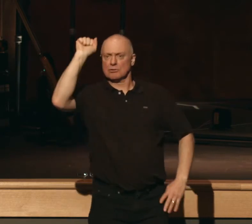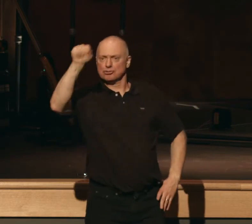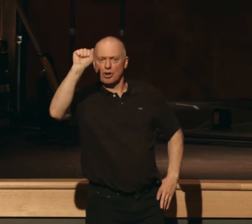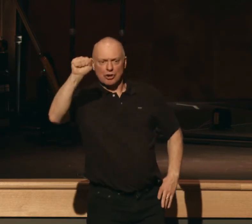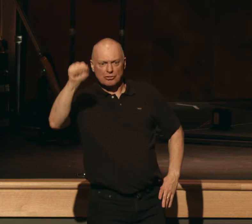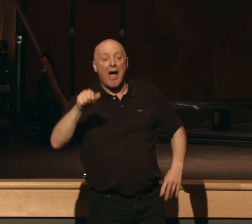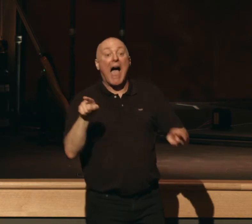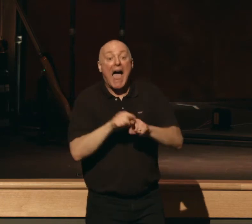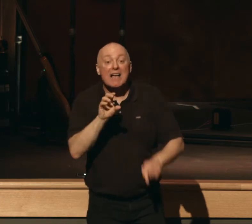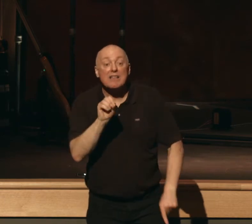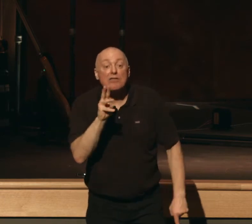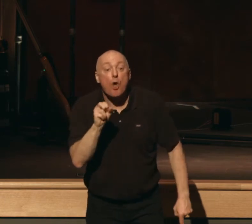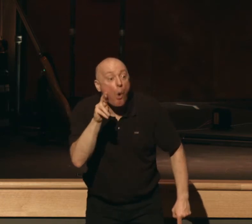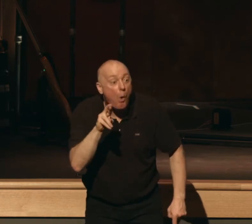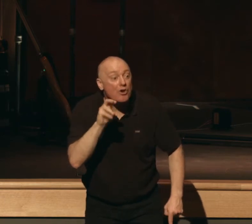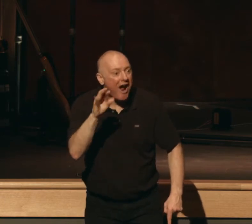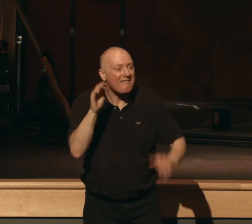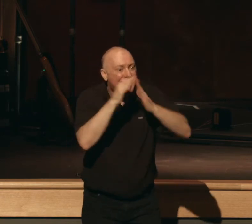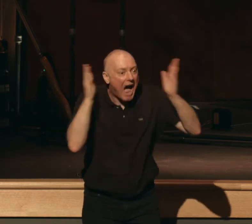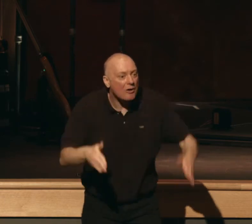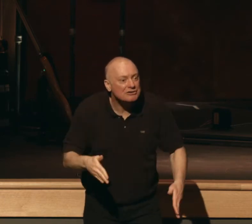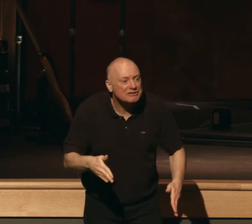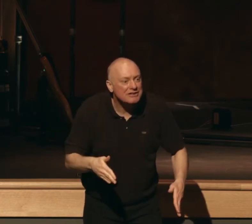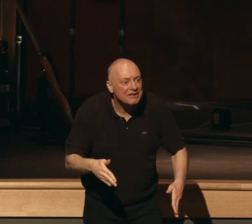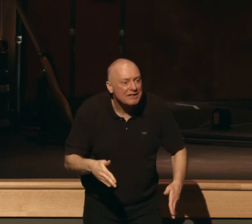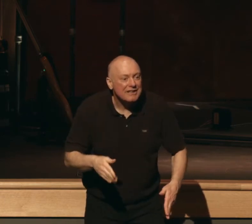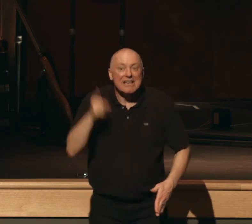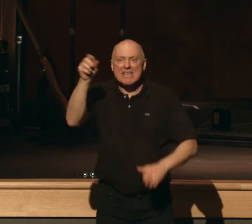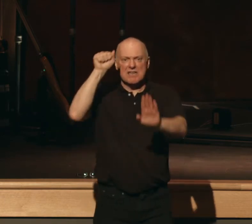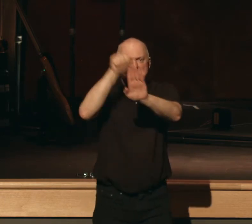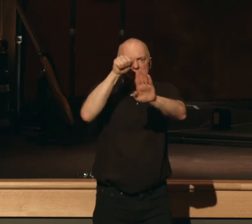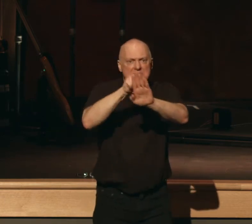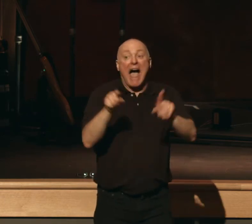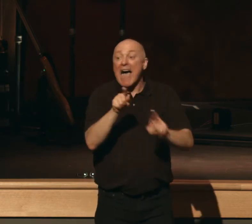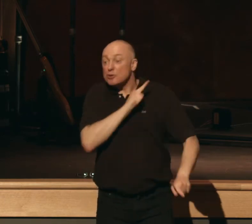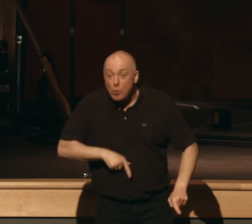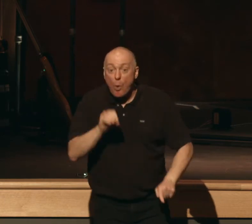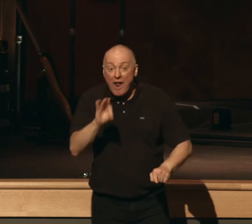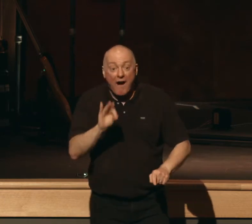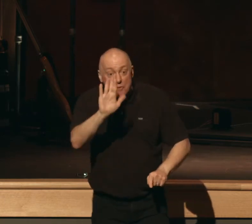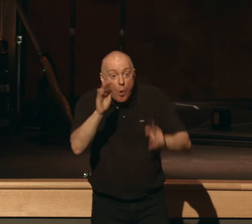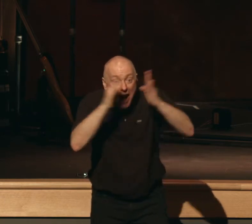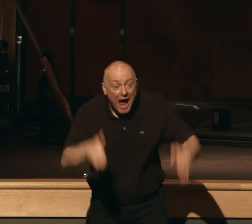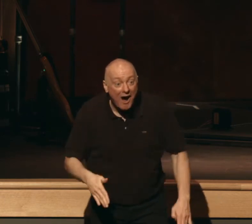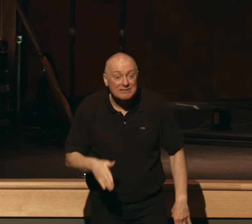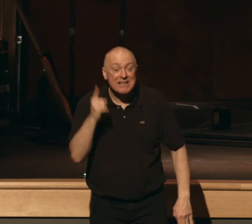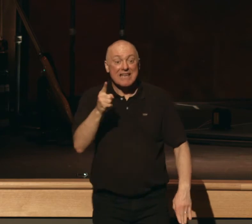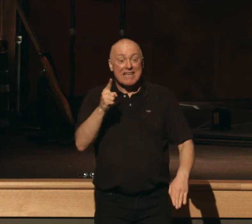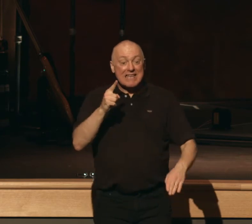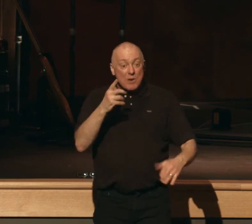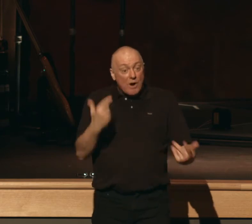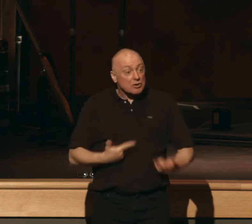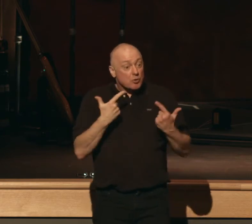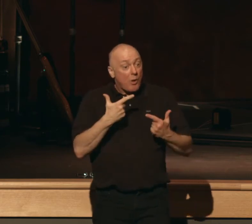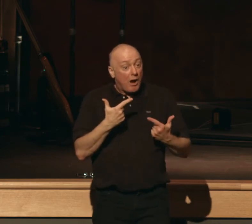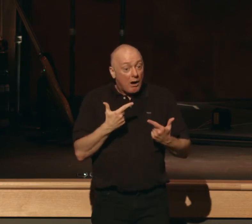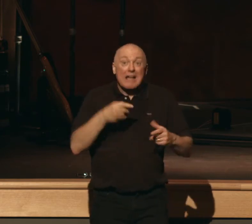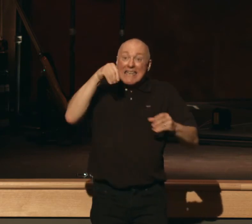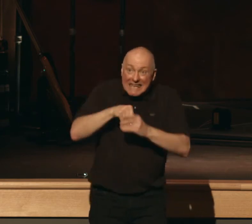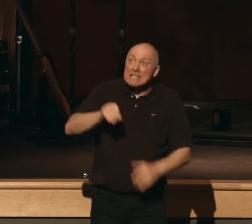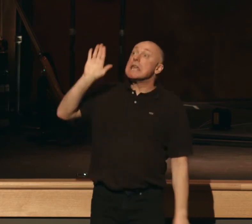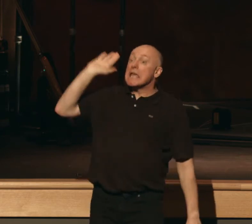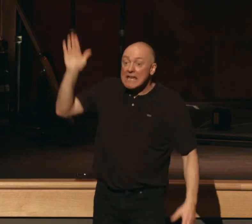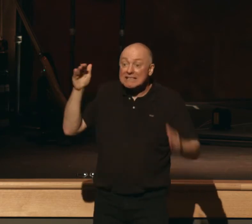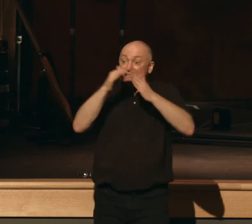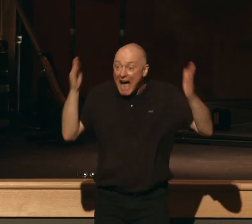door as the owner of the house. He comes to the door as Lord of the house. He comes to dwell in that which is rightfully